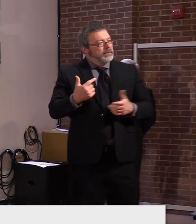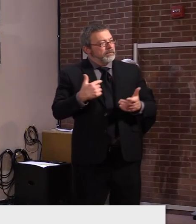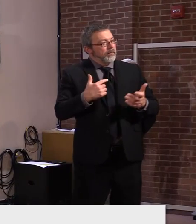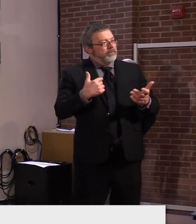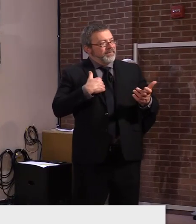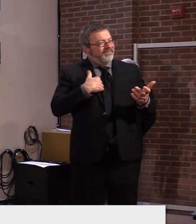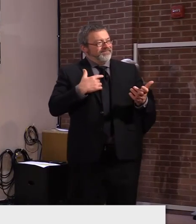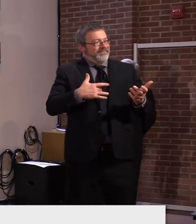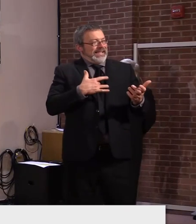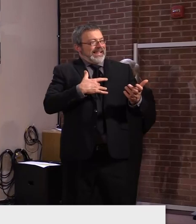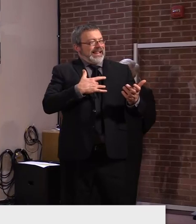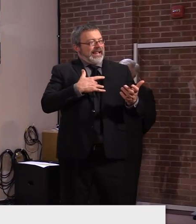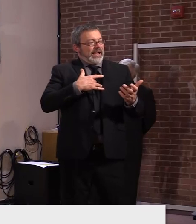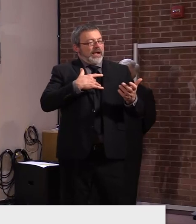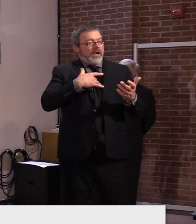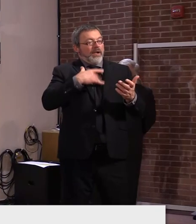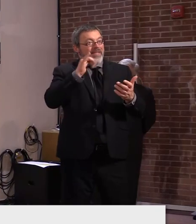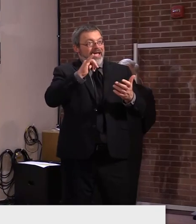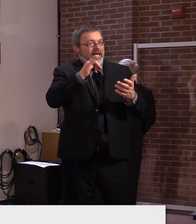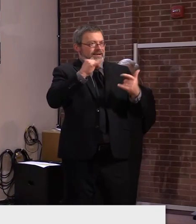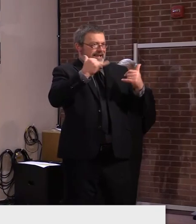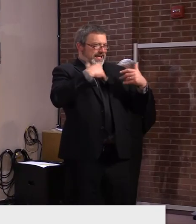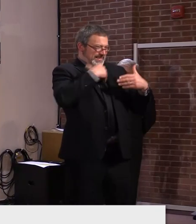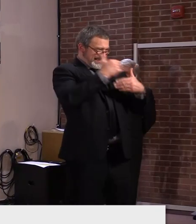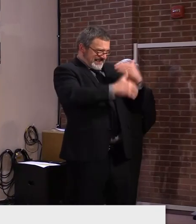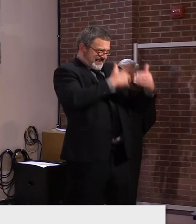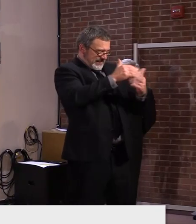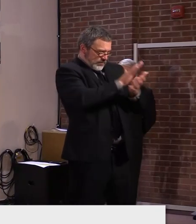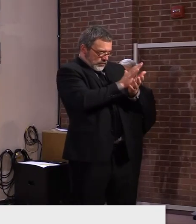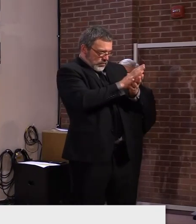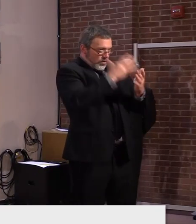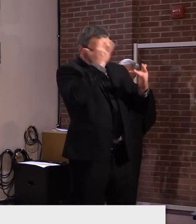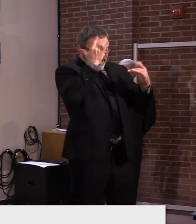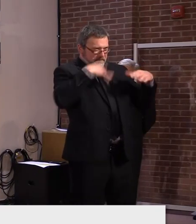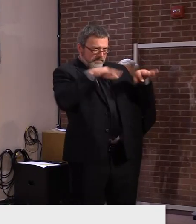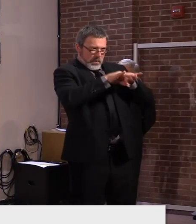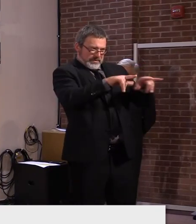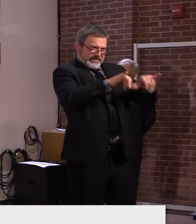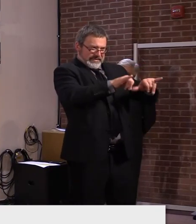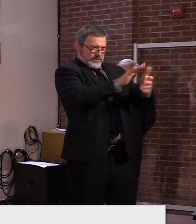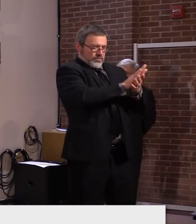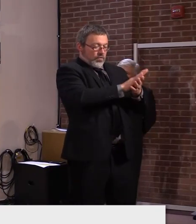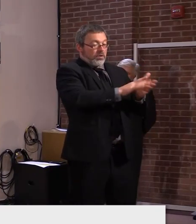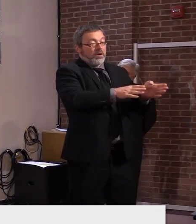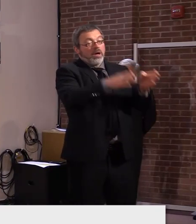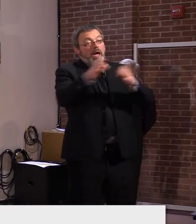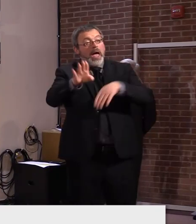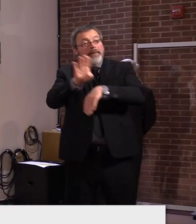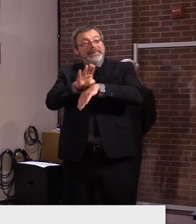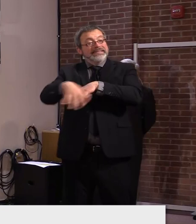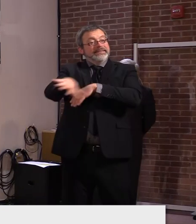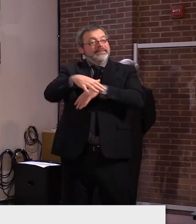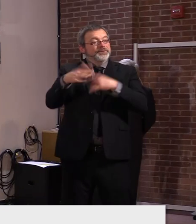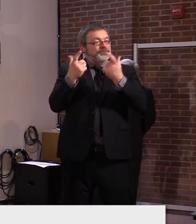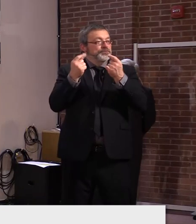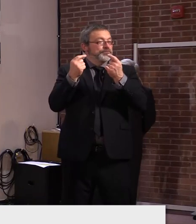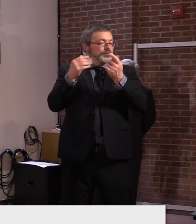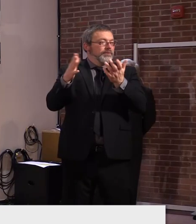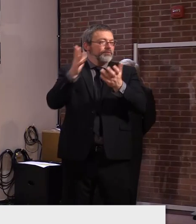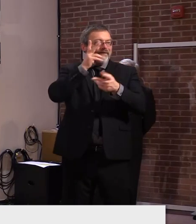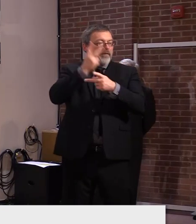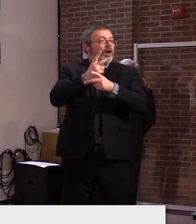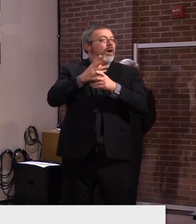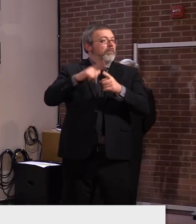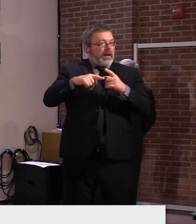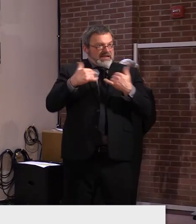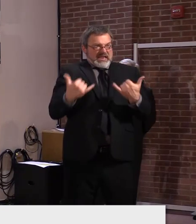going. We wouldn't want to, you know, change a whole bunch of policies like this all at the same time. We want to be